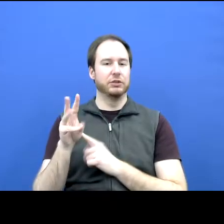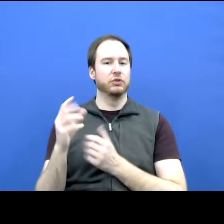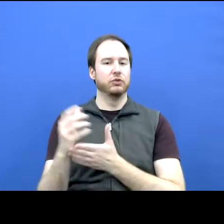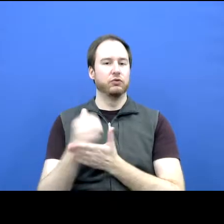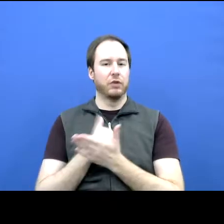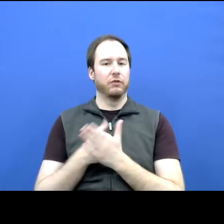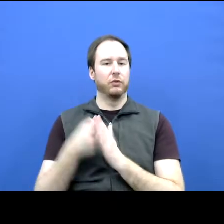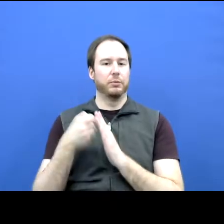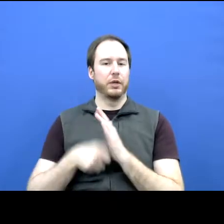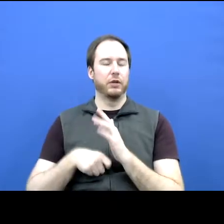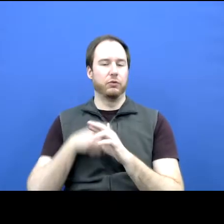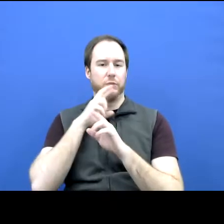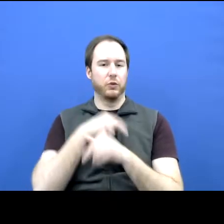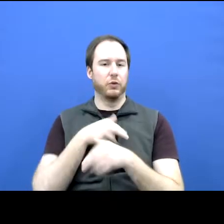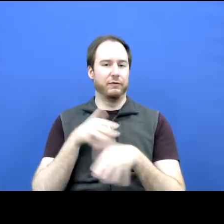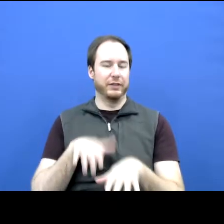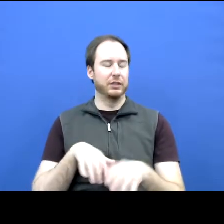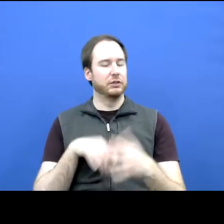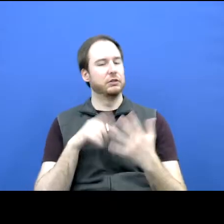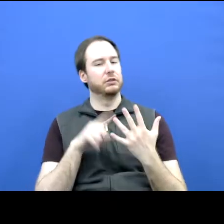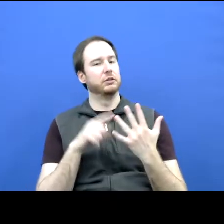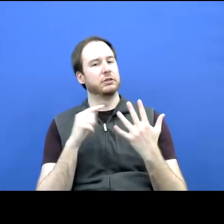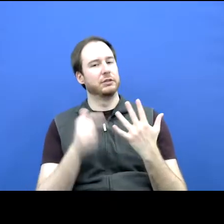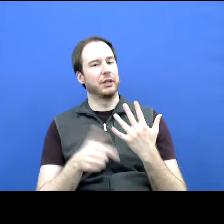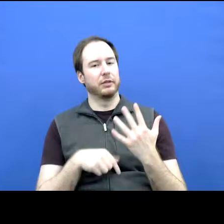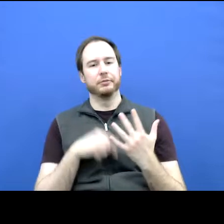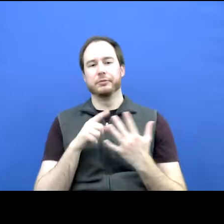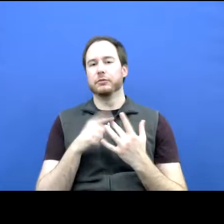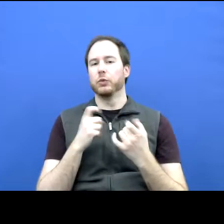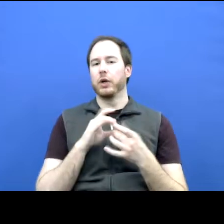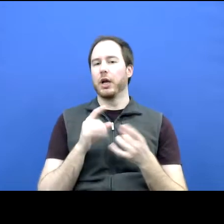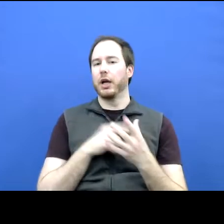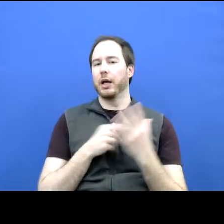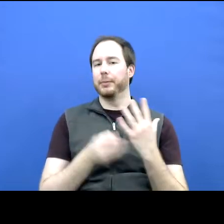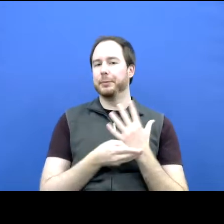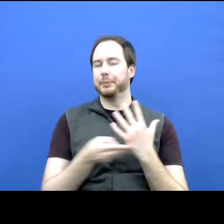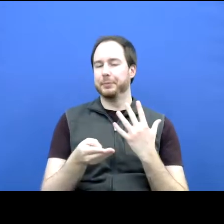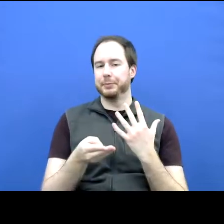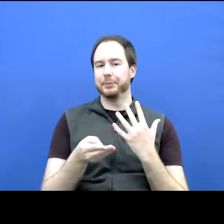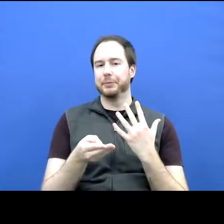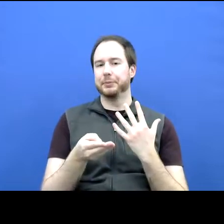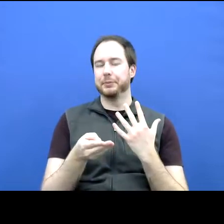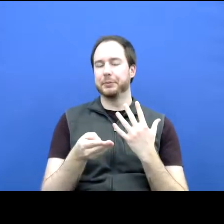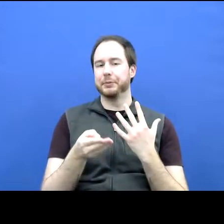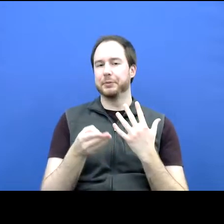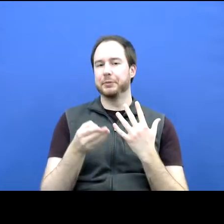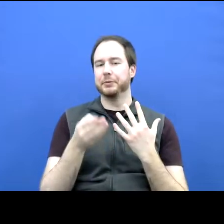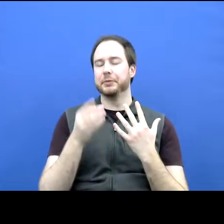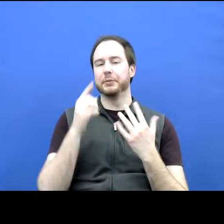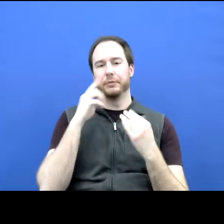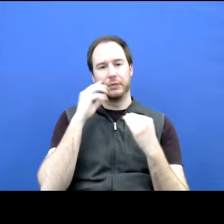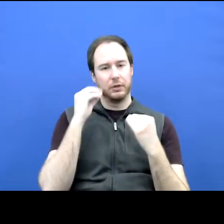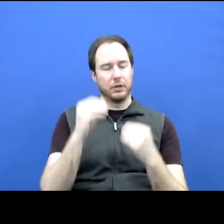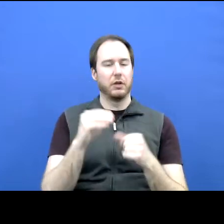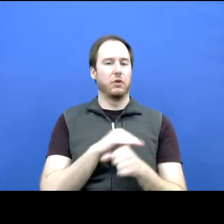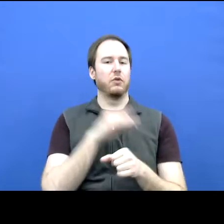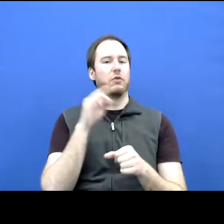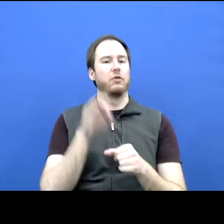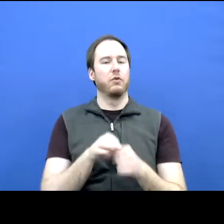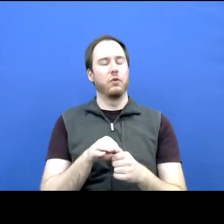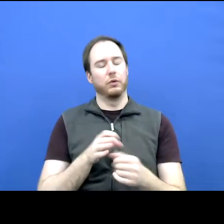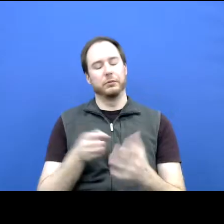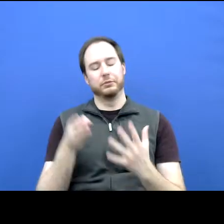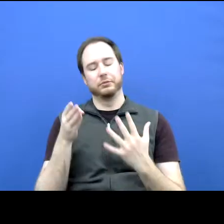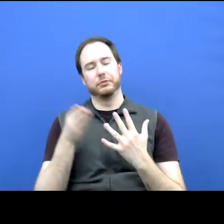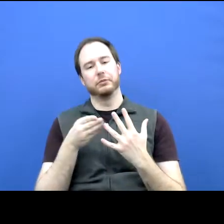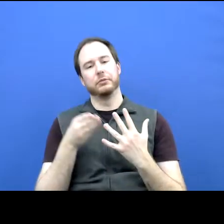revenue and expense report. Second. Any questions or comments? Hearing and seeing none, please call the